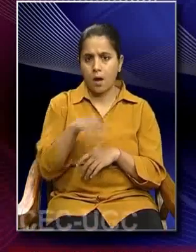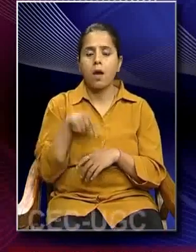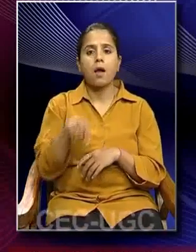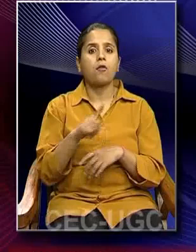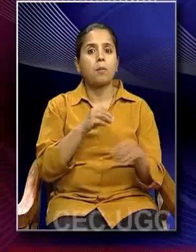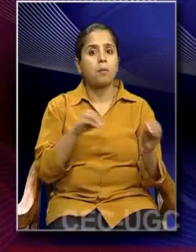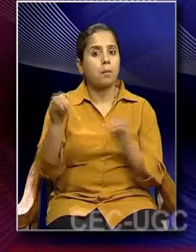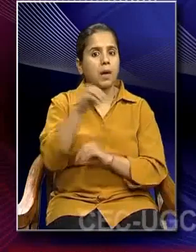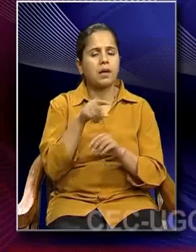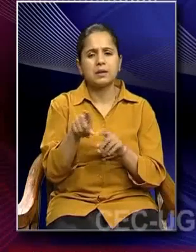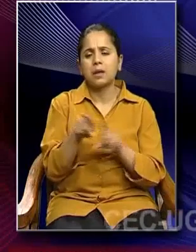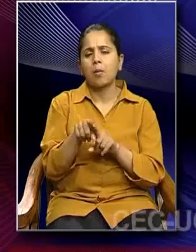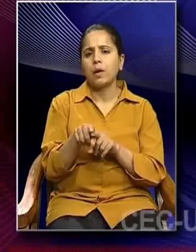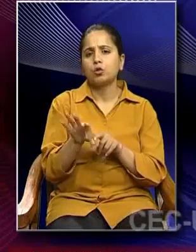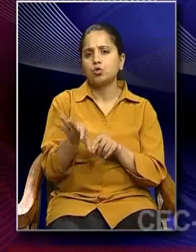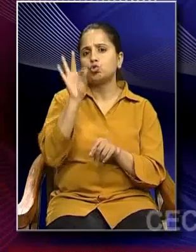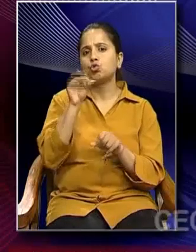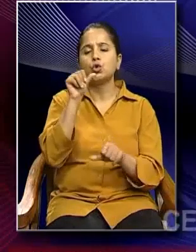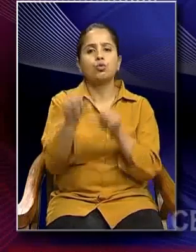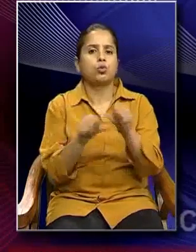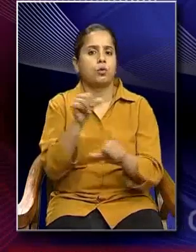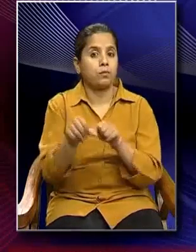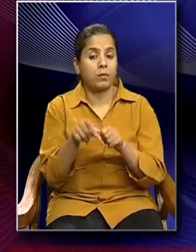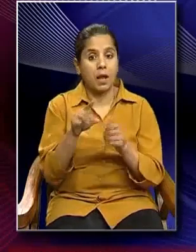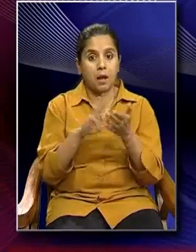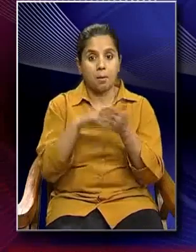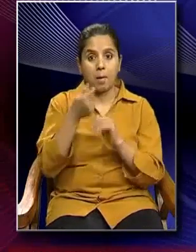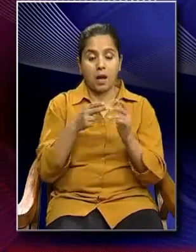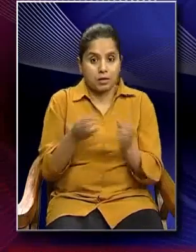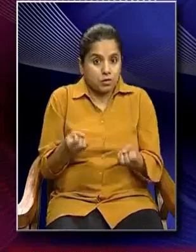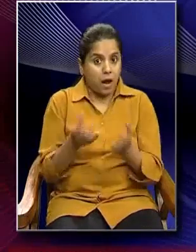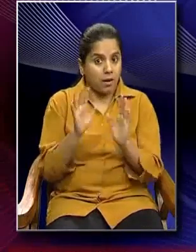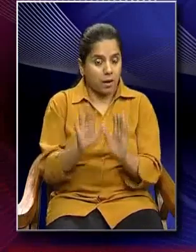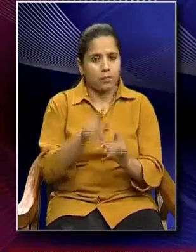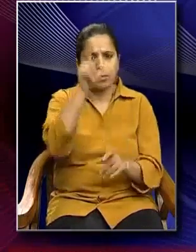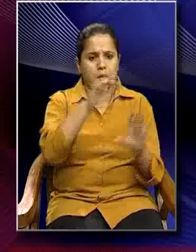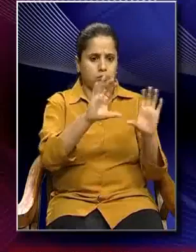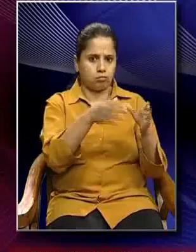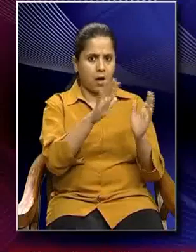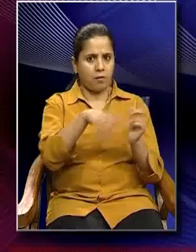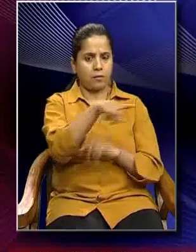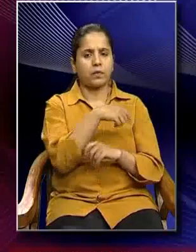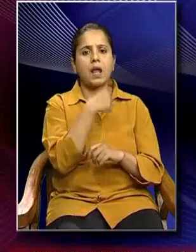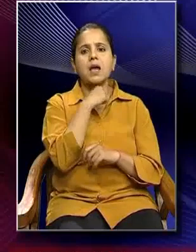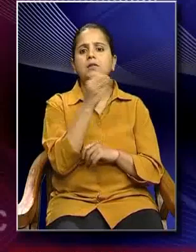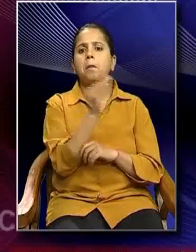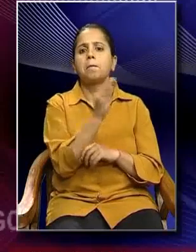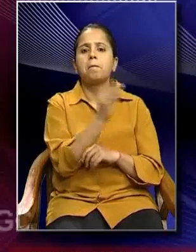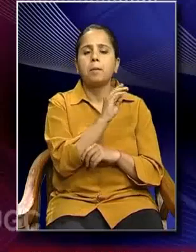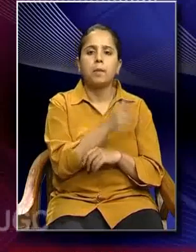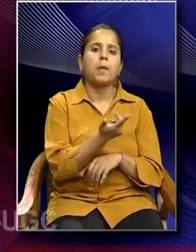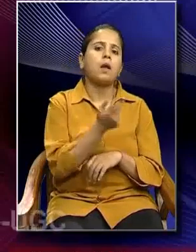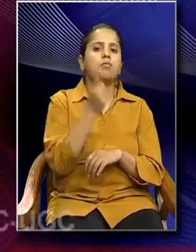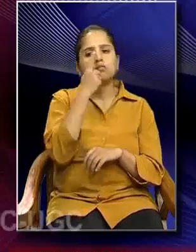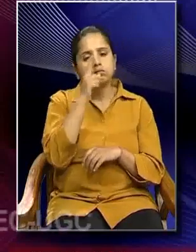very selective process. And when this migration happens, you have a set of people of a particular age category, gender category,